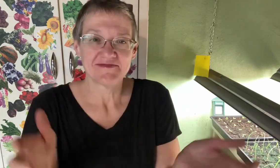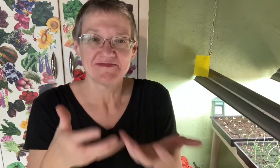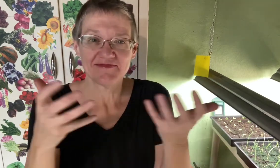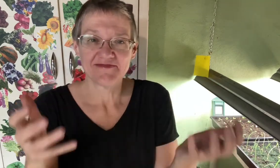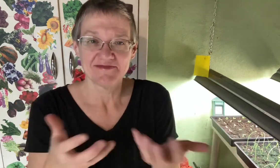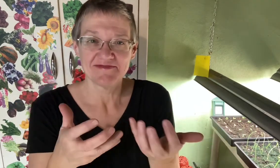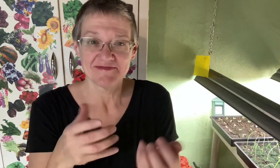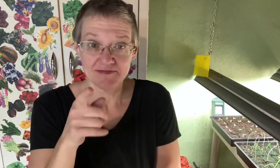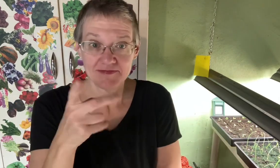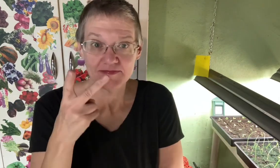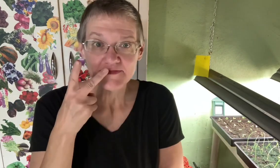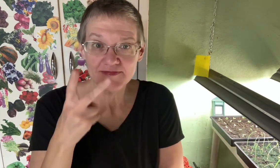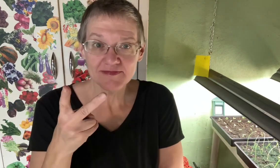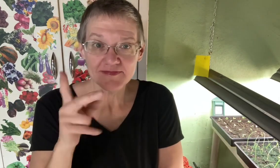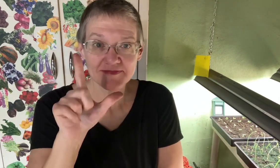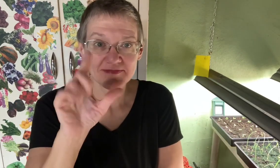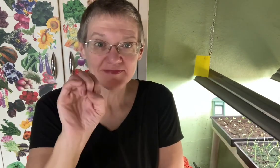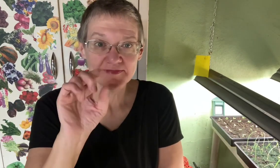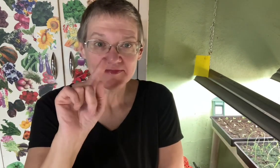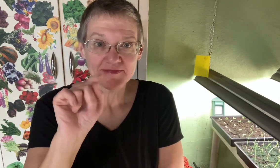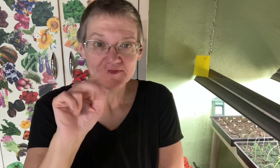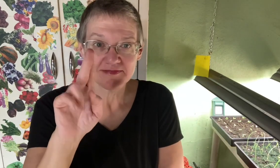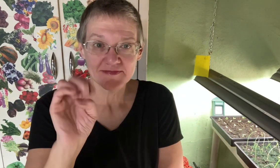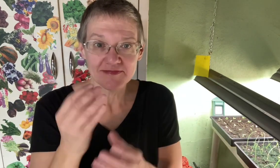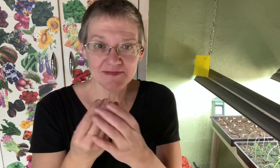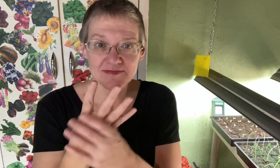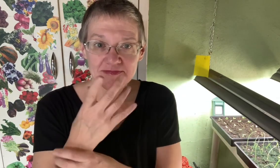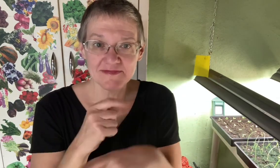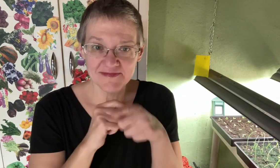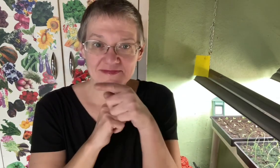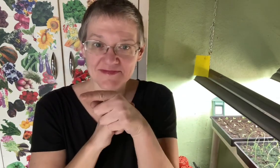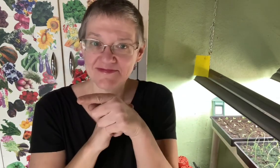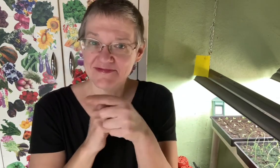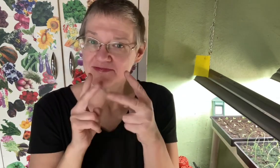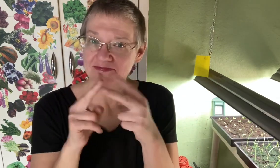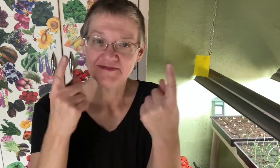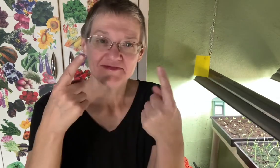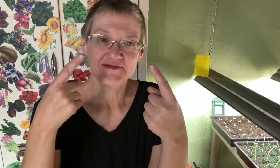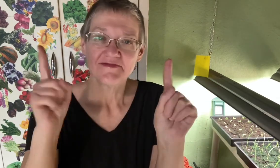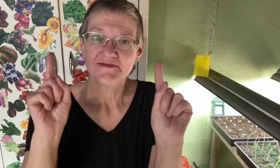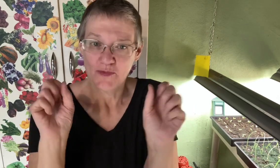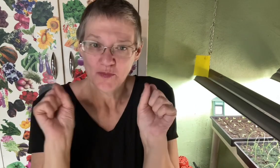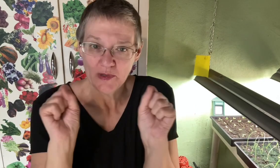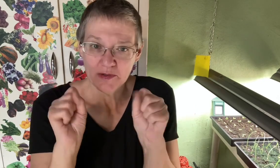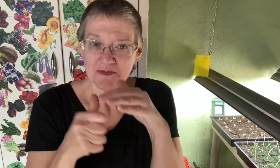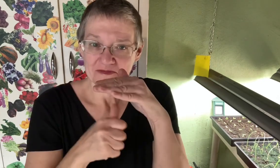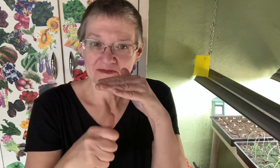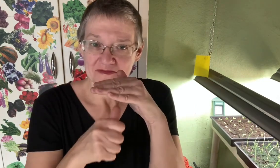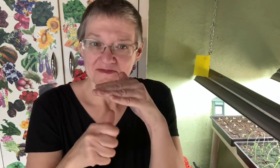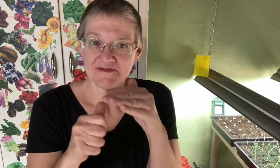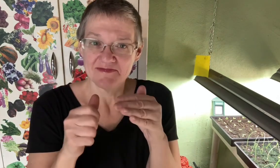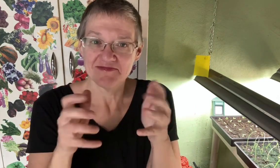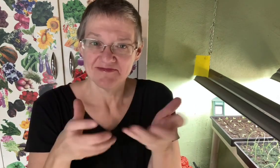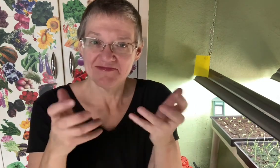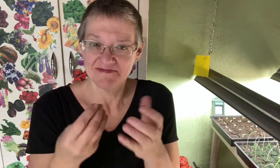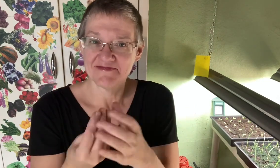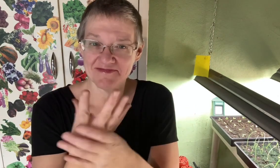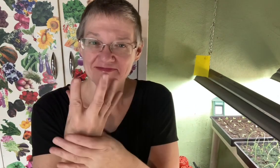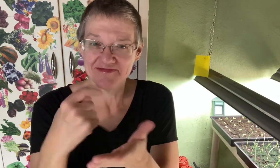We're going to use this for my husband Dale's salads. Now, did you see all the lettuce I have growing? It's been